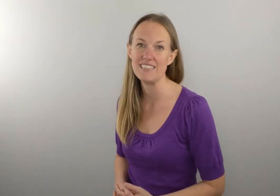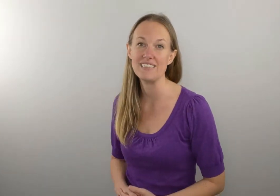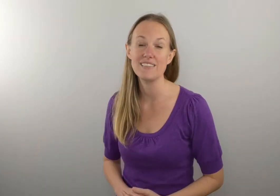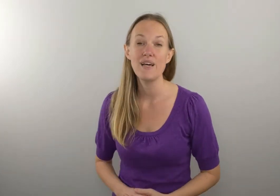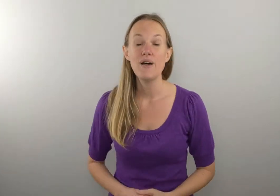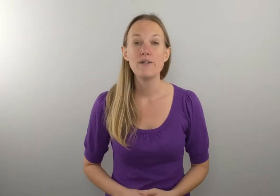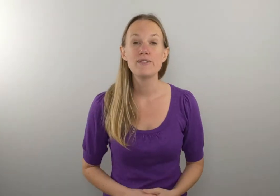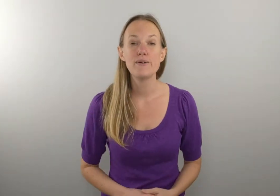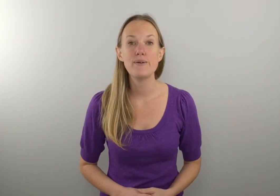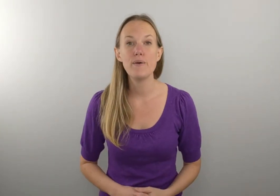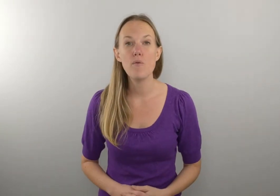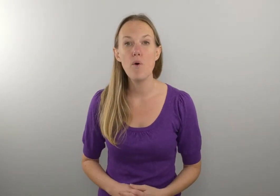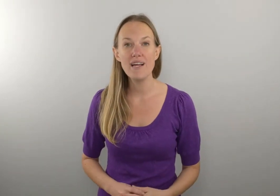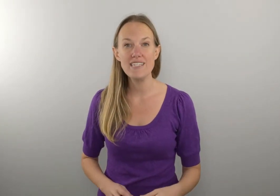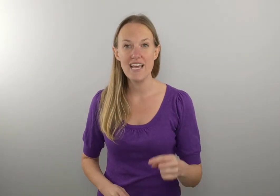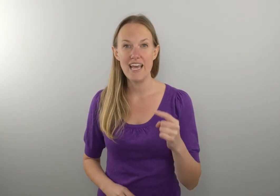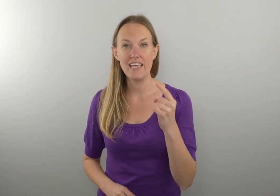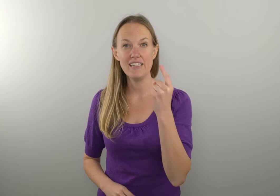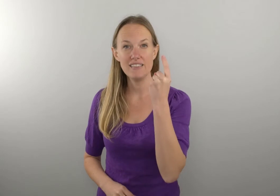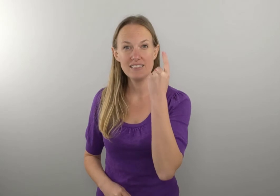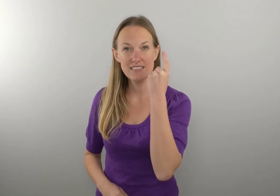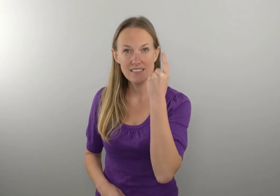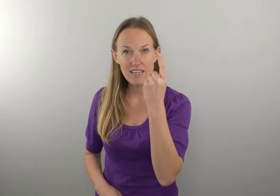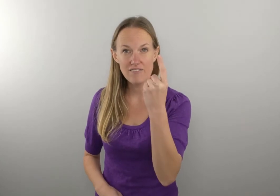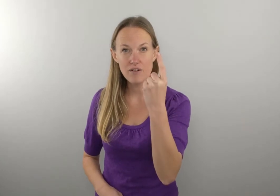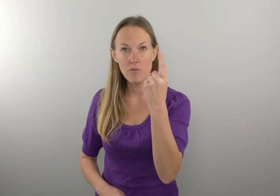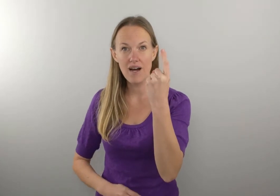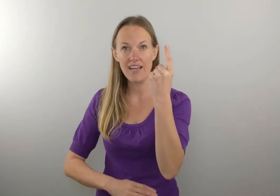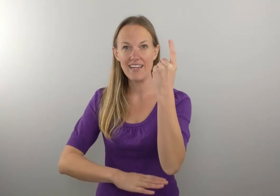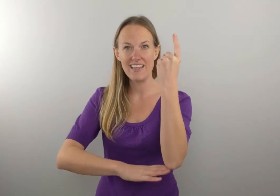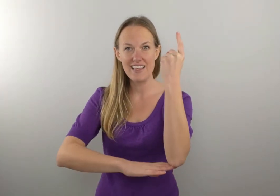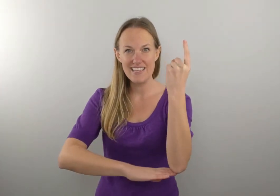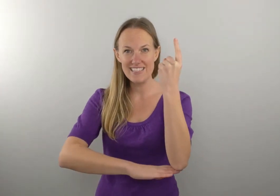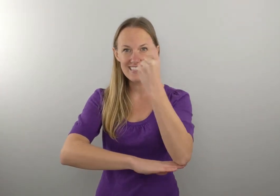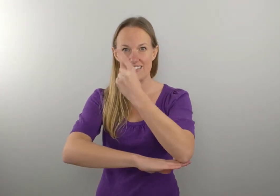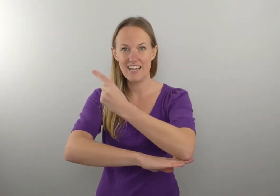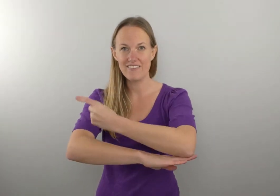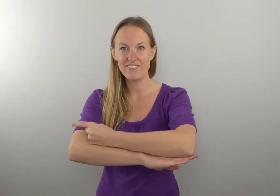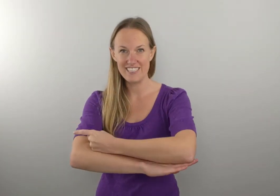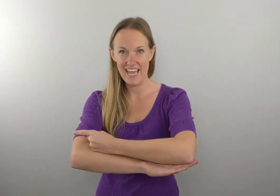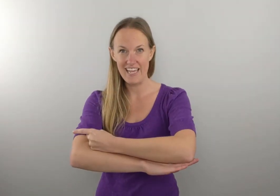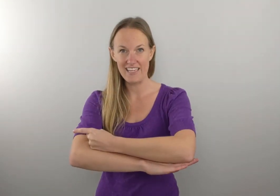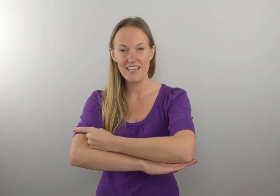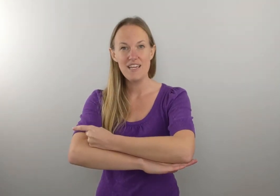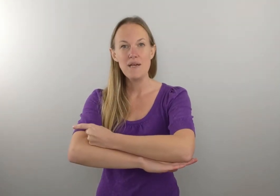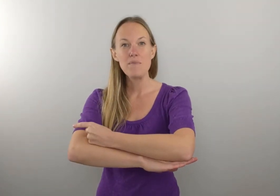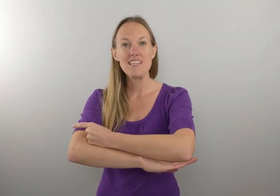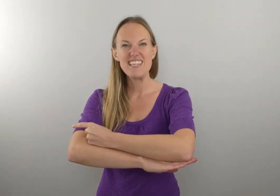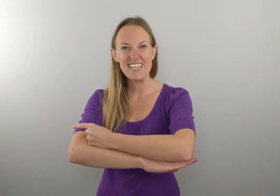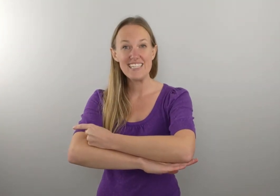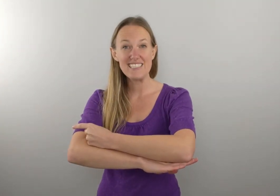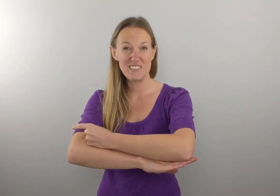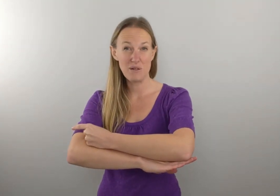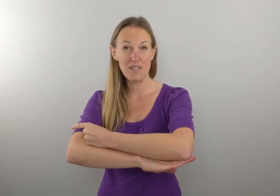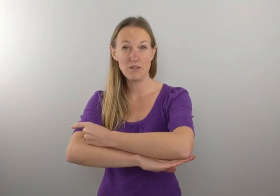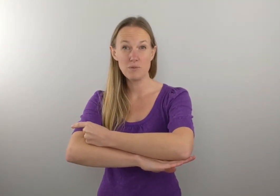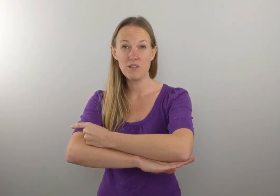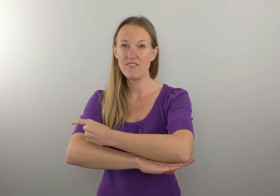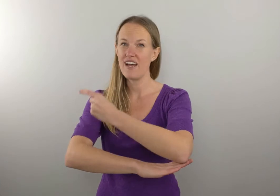praises. So one day, this is a sign for one, and then this is a sign for day. But the thing is when it goes pretty